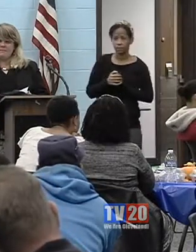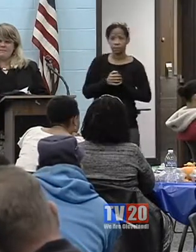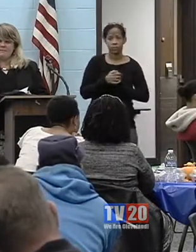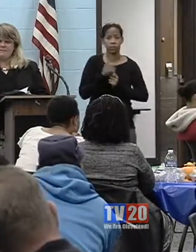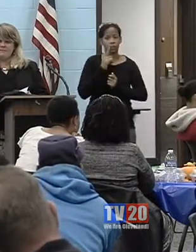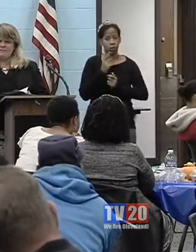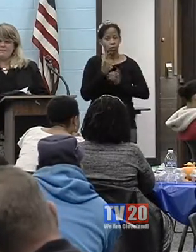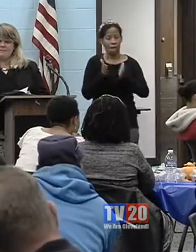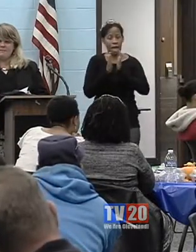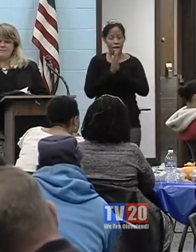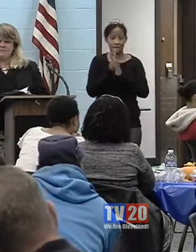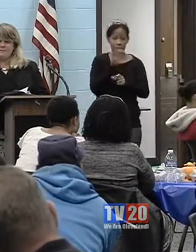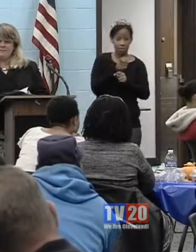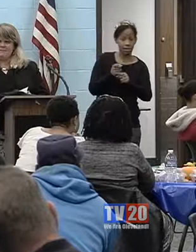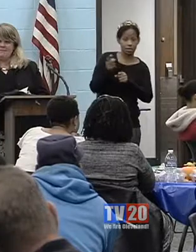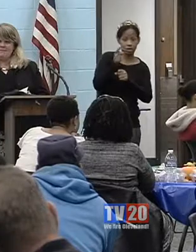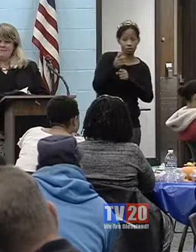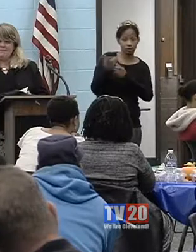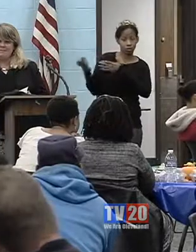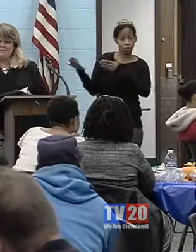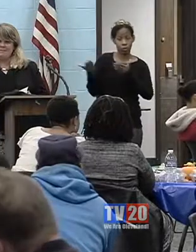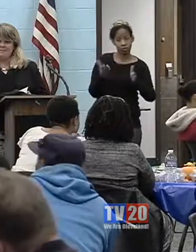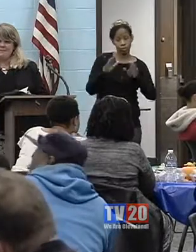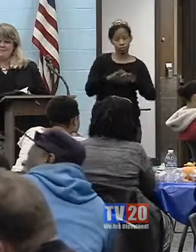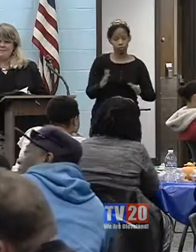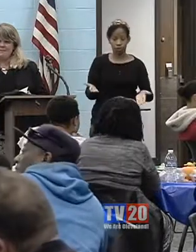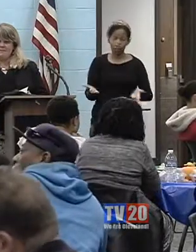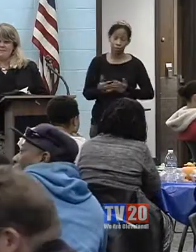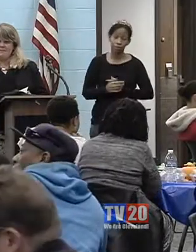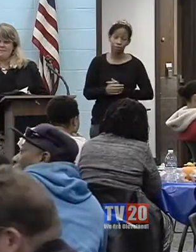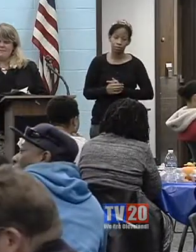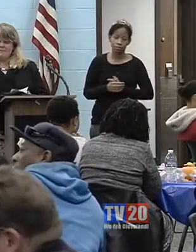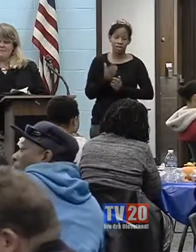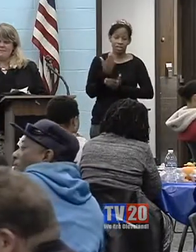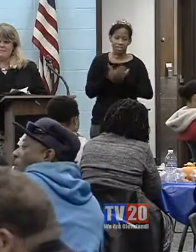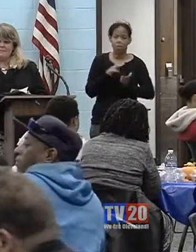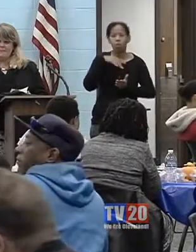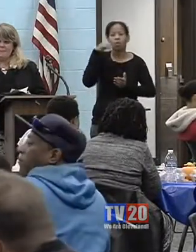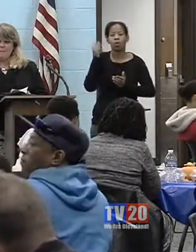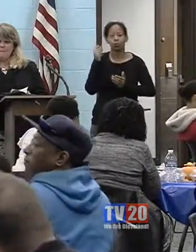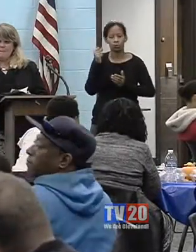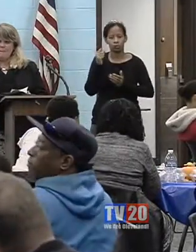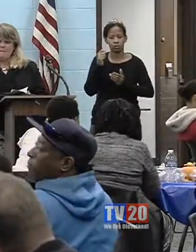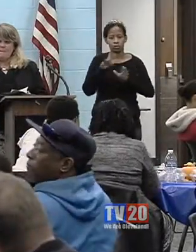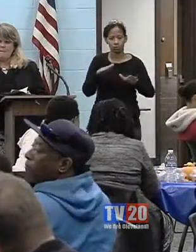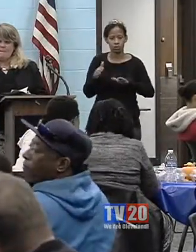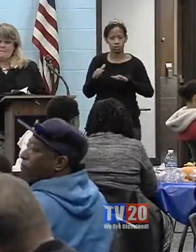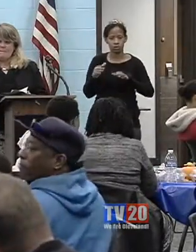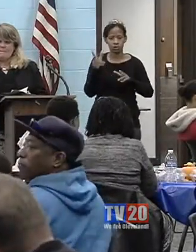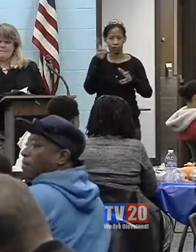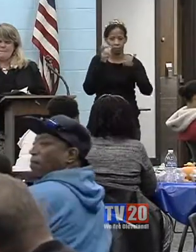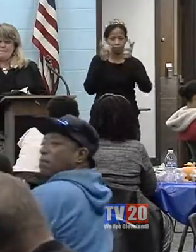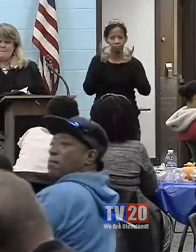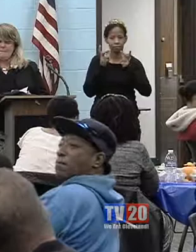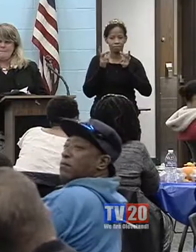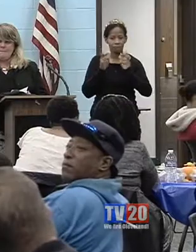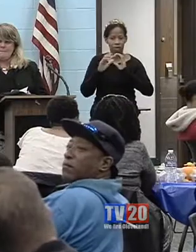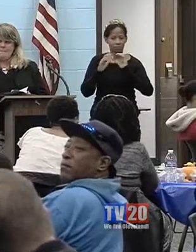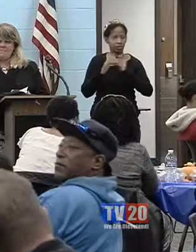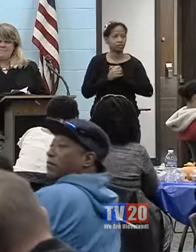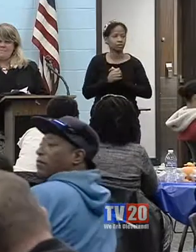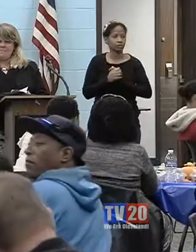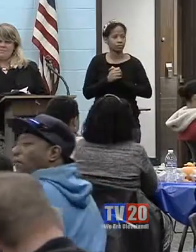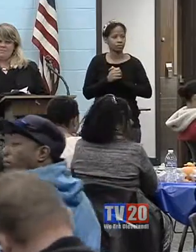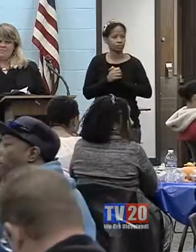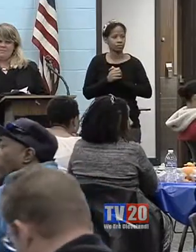get experts and we'll talk about that, having some maybe some programs. And you're right, that could. And I never